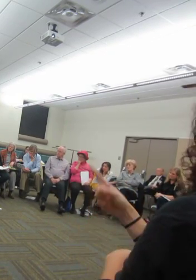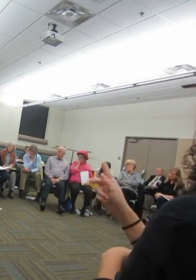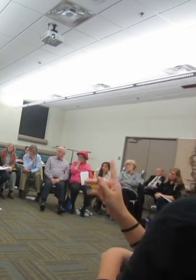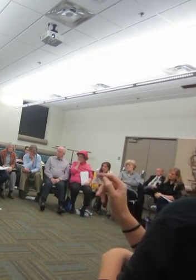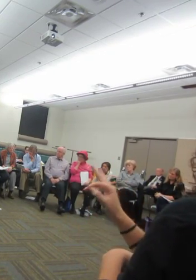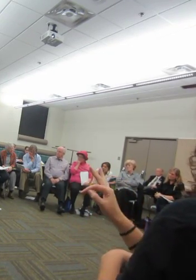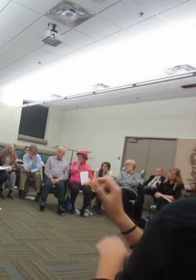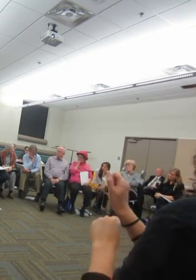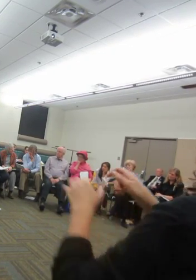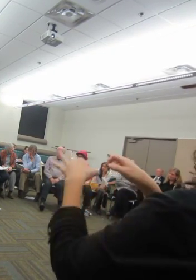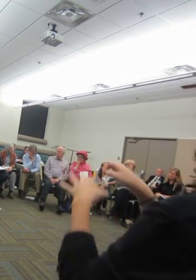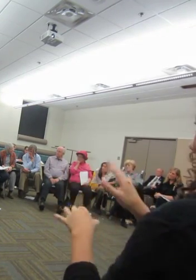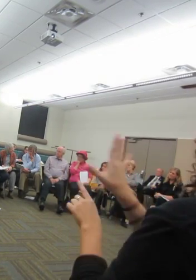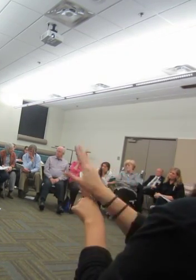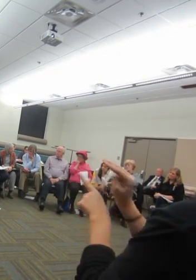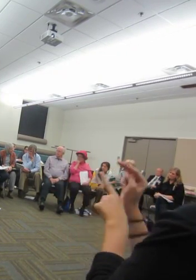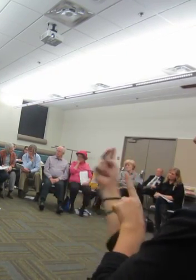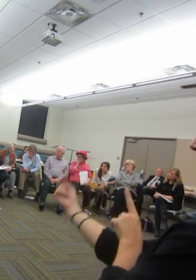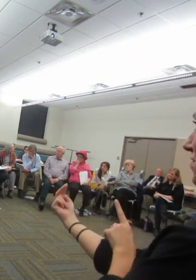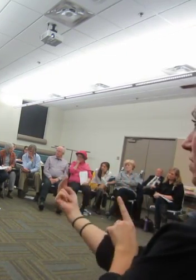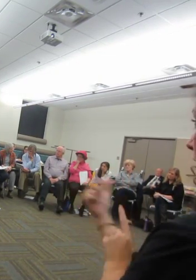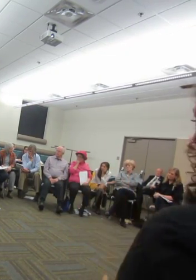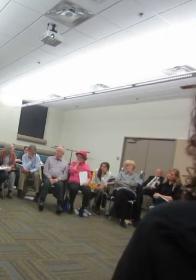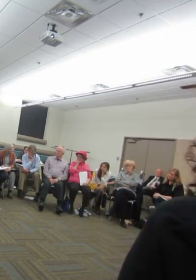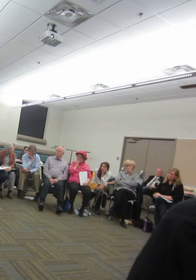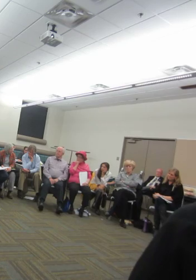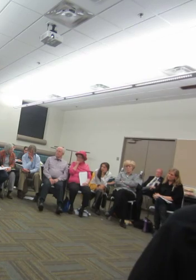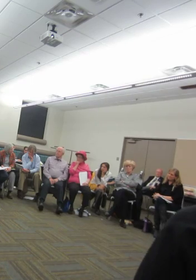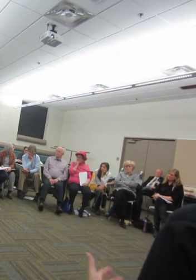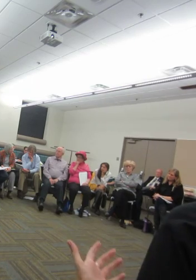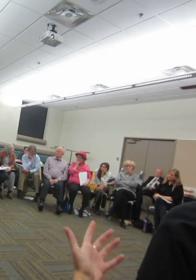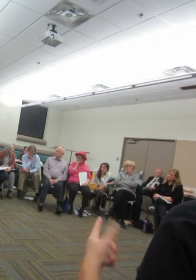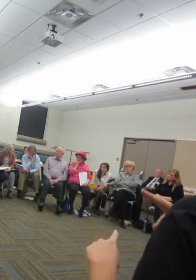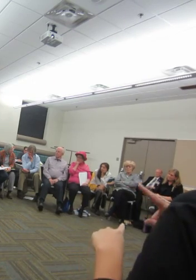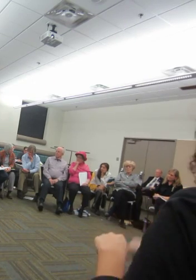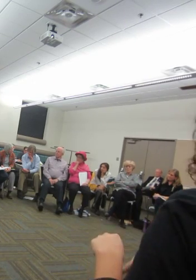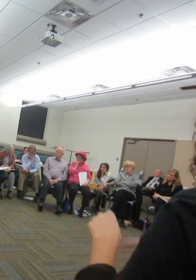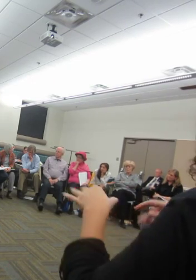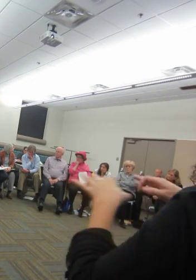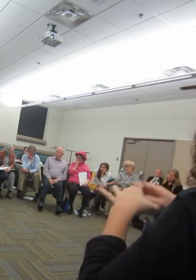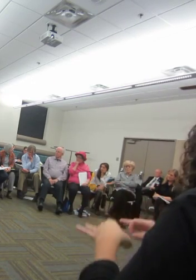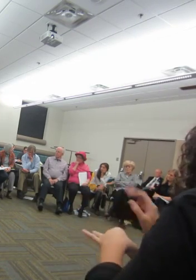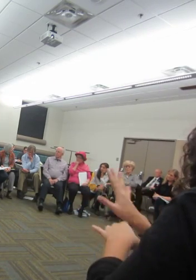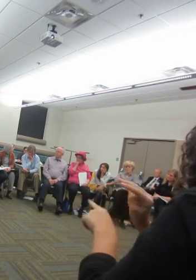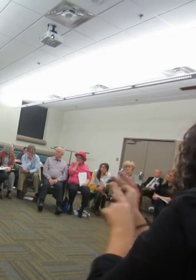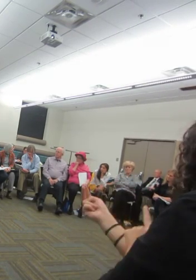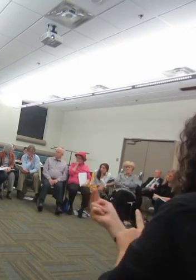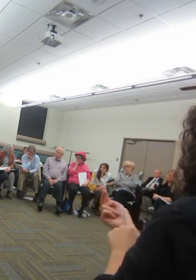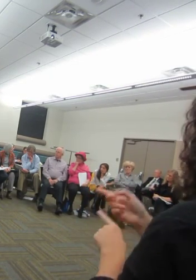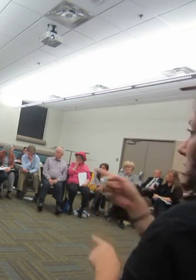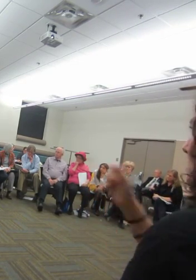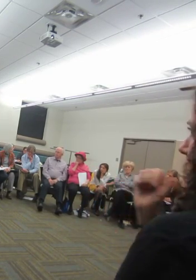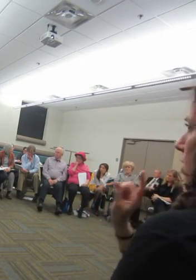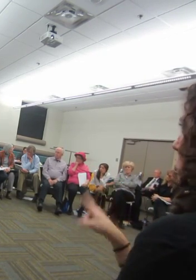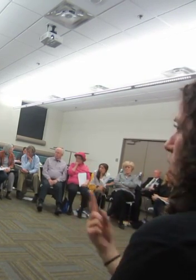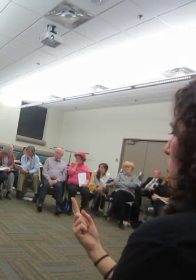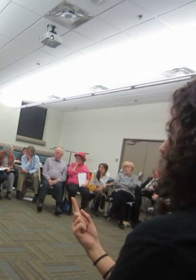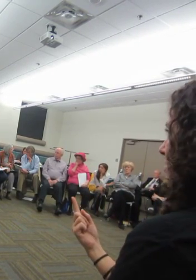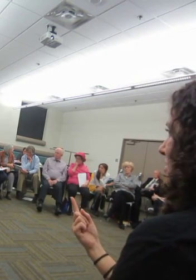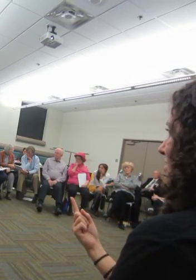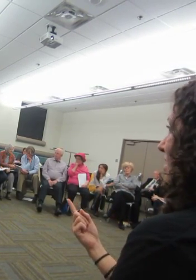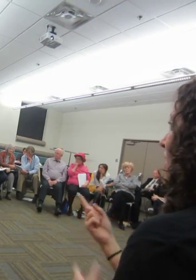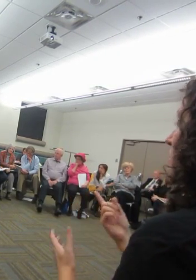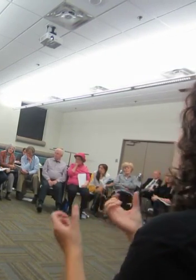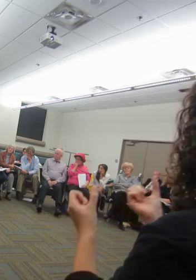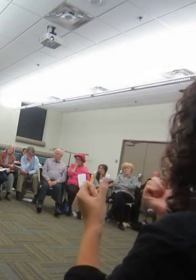not capable of doing that. I don't think other people should take on that responsibility, and he's not alone. I mean, we hear from countless people